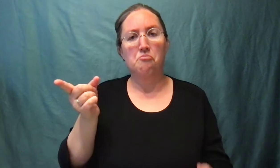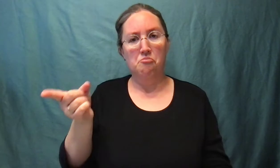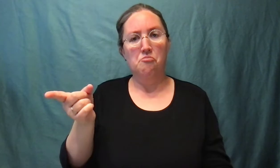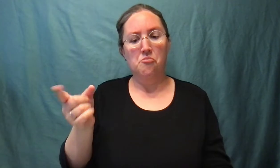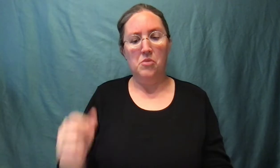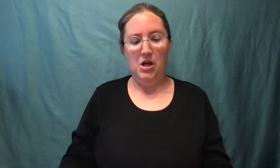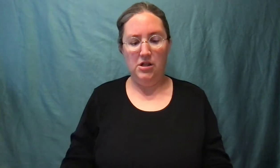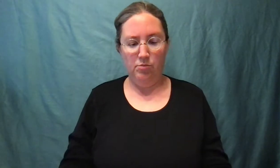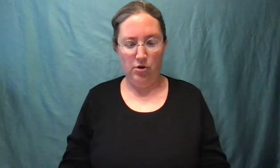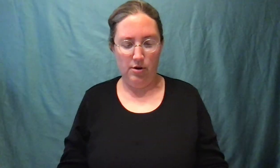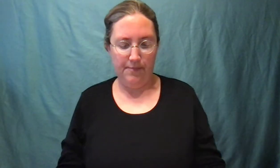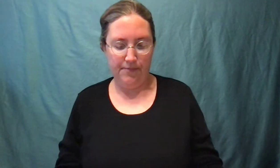It's a book.